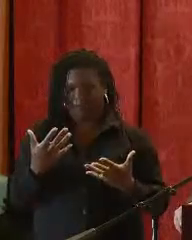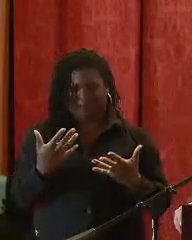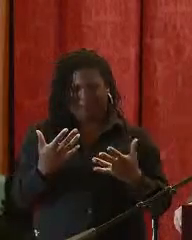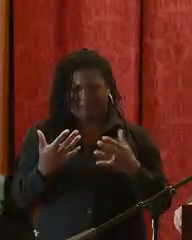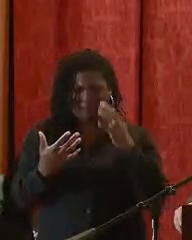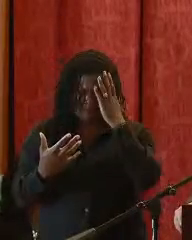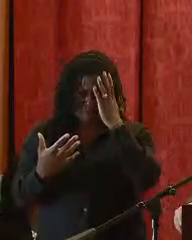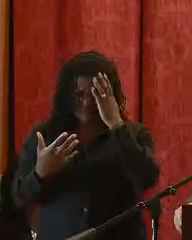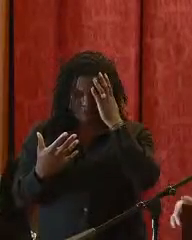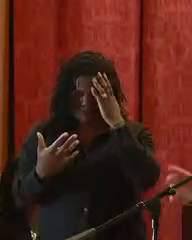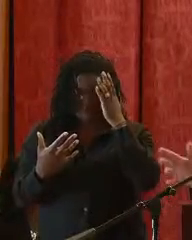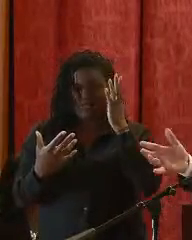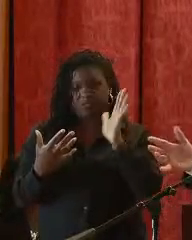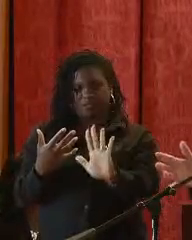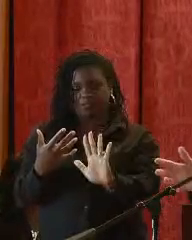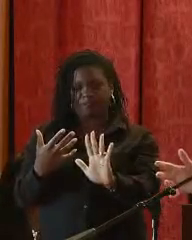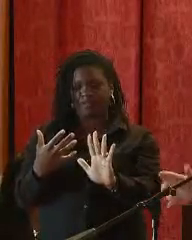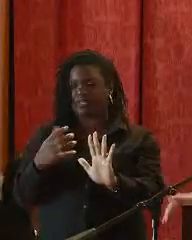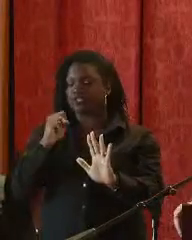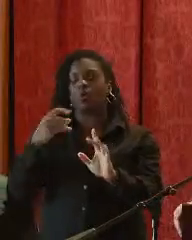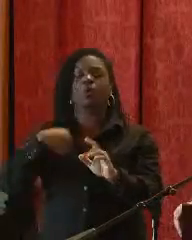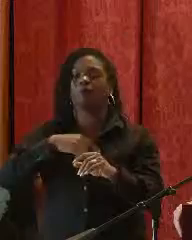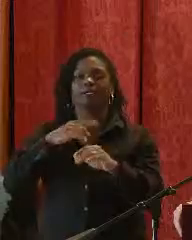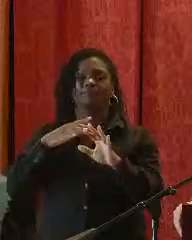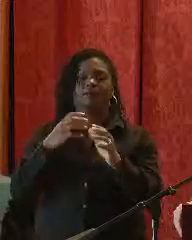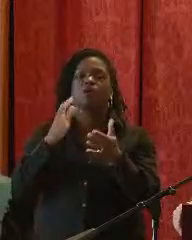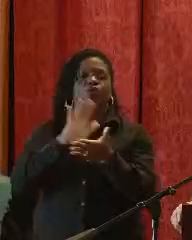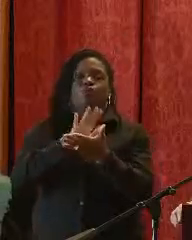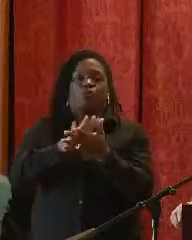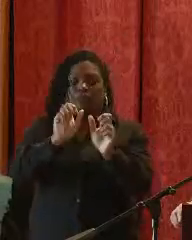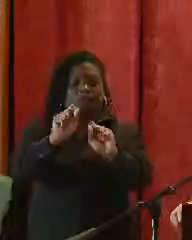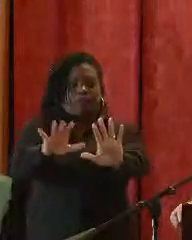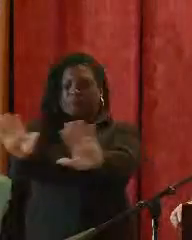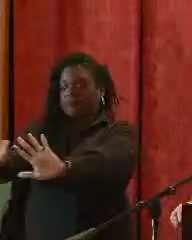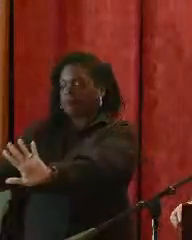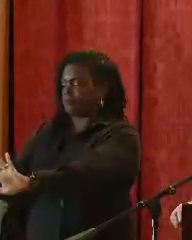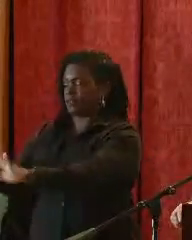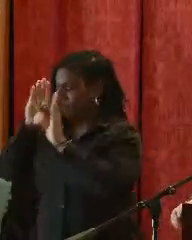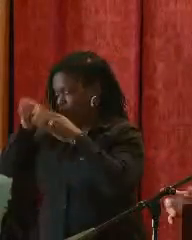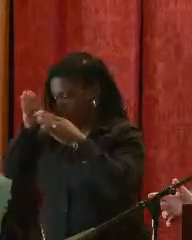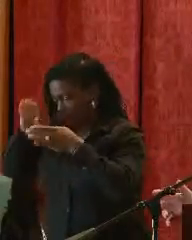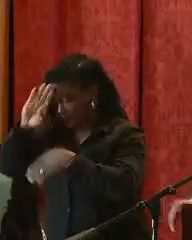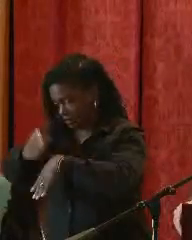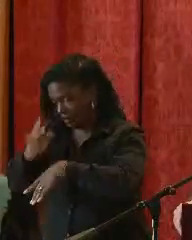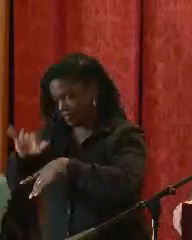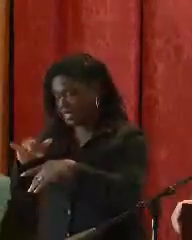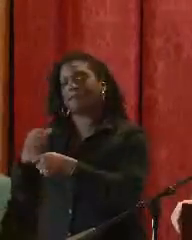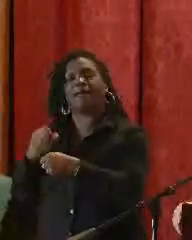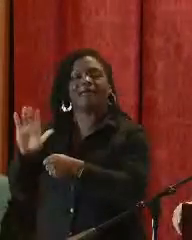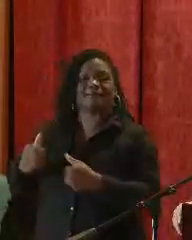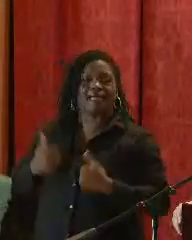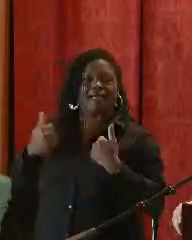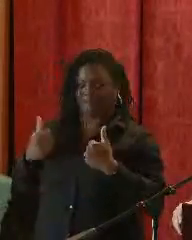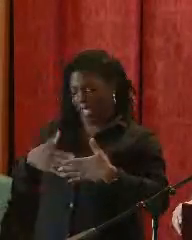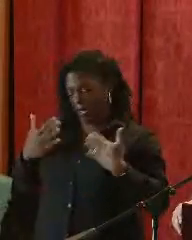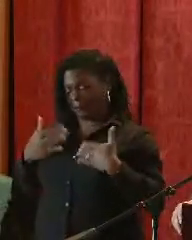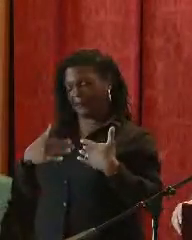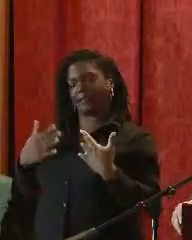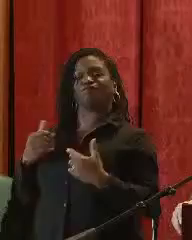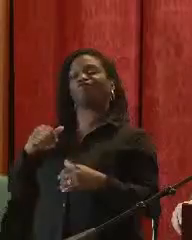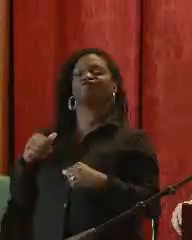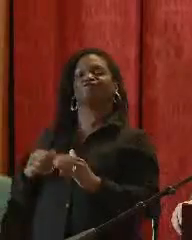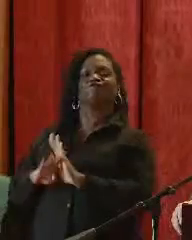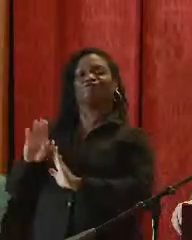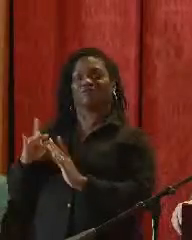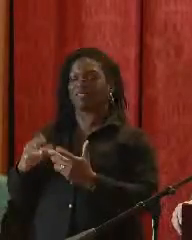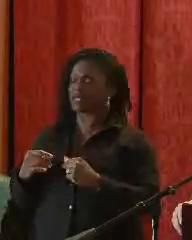going to do anything with school or anything. Let's just make his life happy. Then he was 4 years old, and I looked at Paul and I said, he looks kind of healthy.